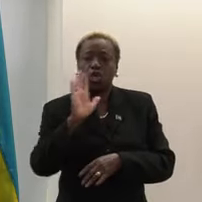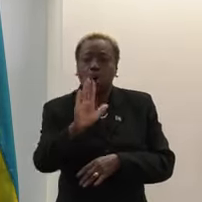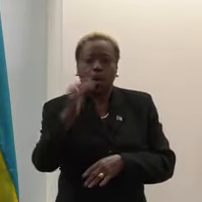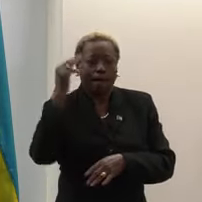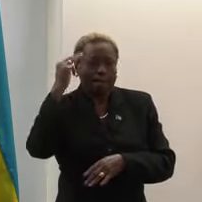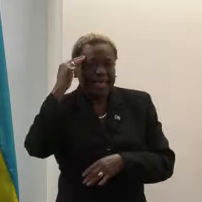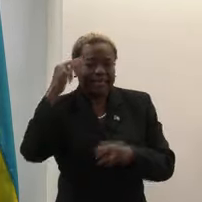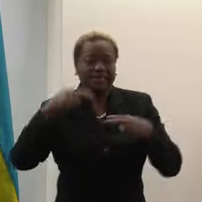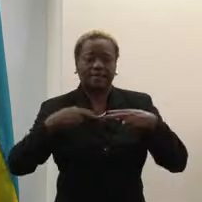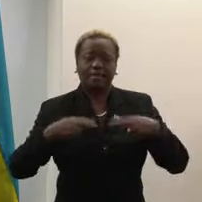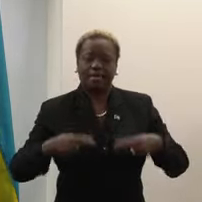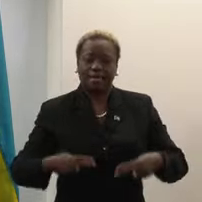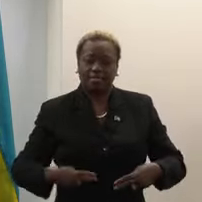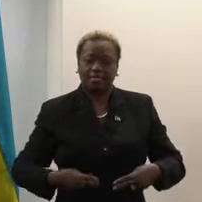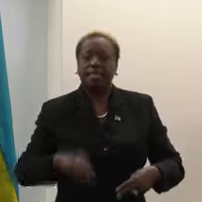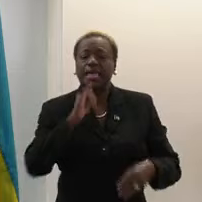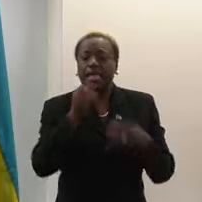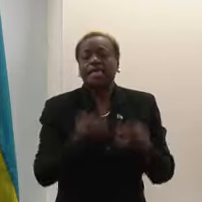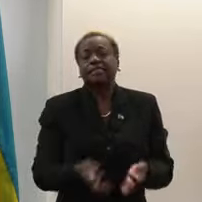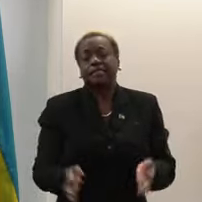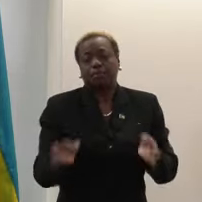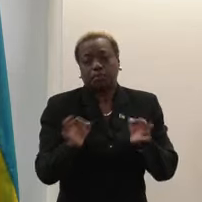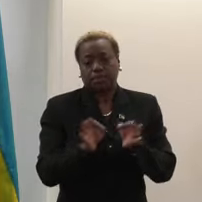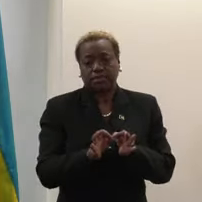health is also important.